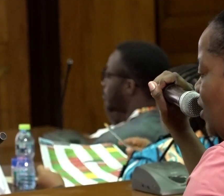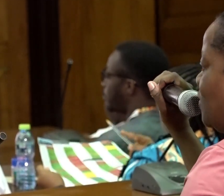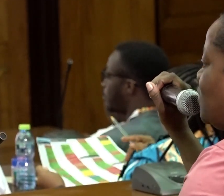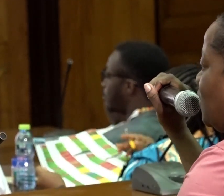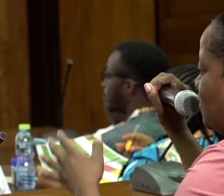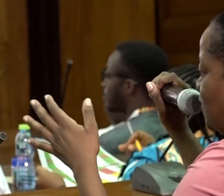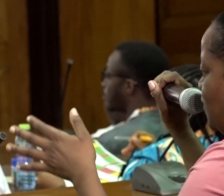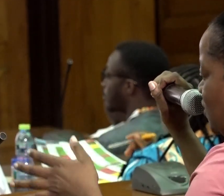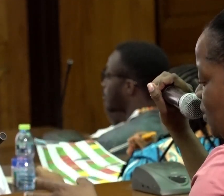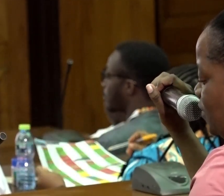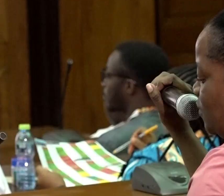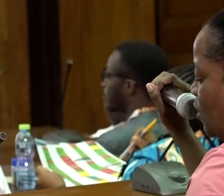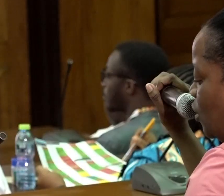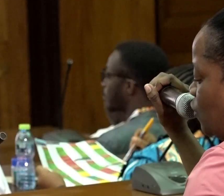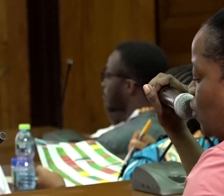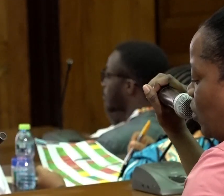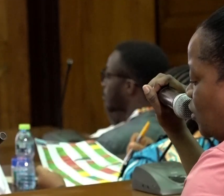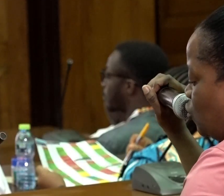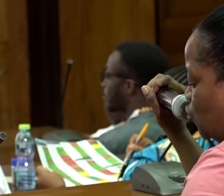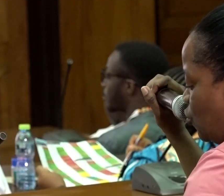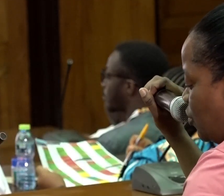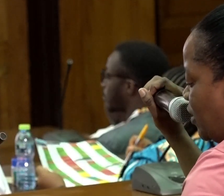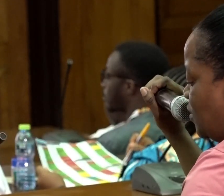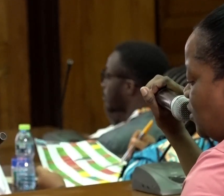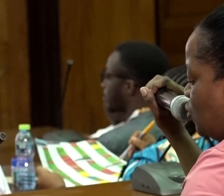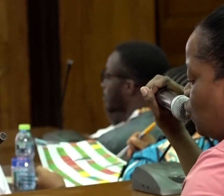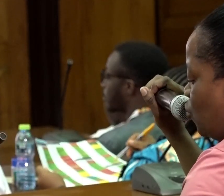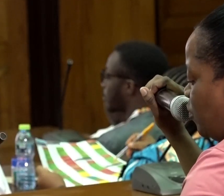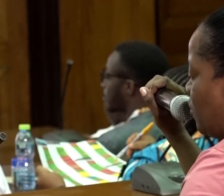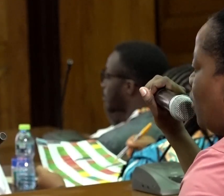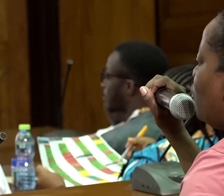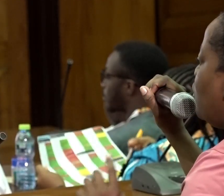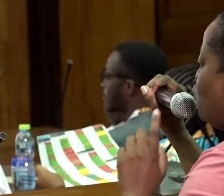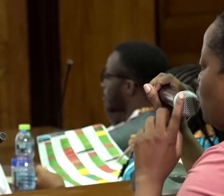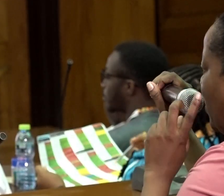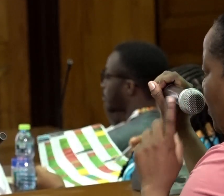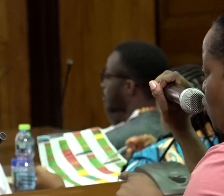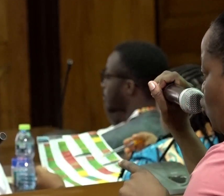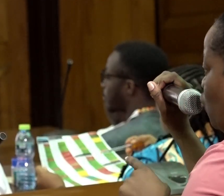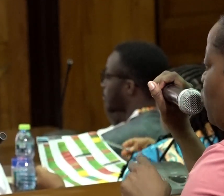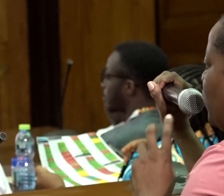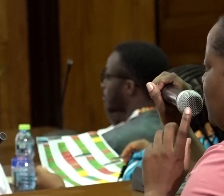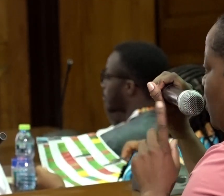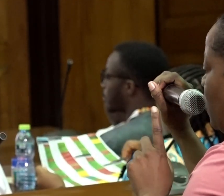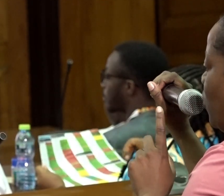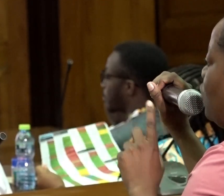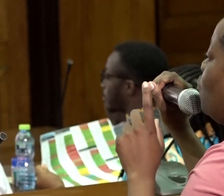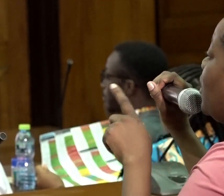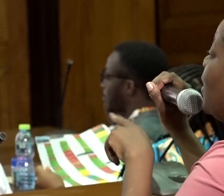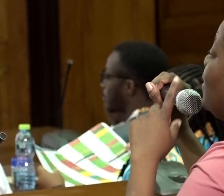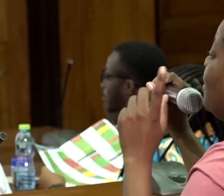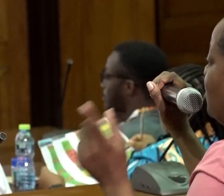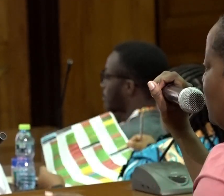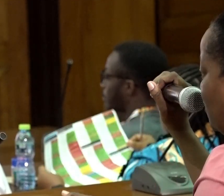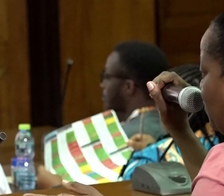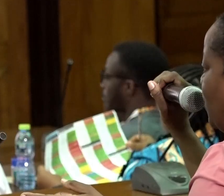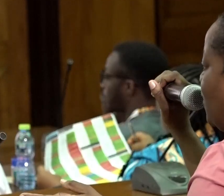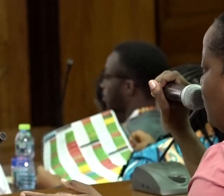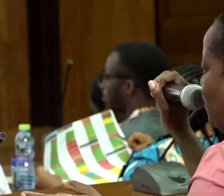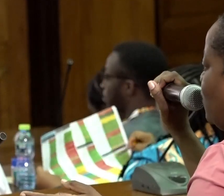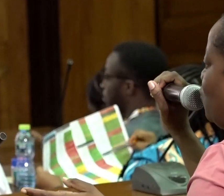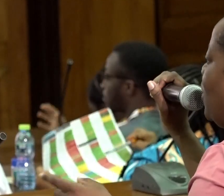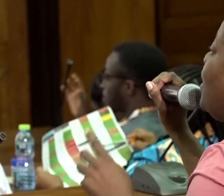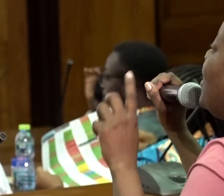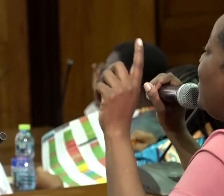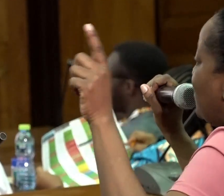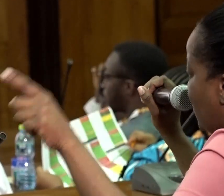lecanemab, we can start at 16 years. So I wanted to know that, did you group them according to their age group? That's number one, looking at the teenage